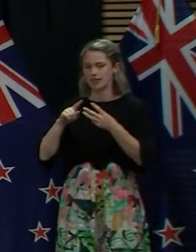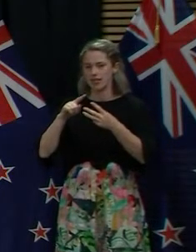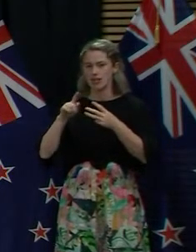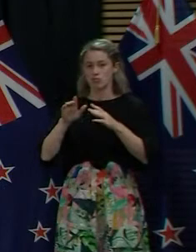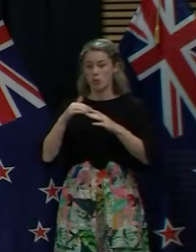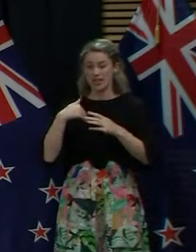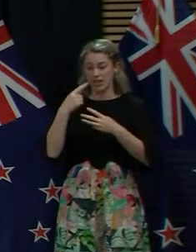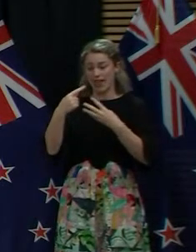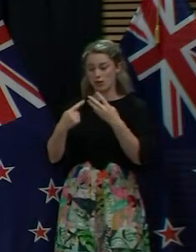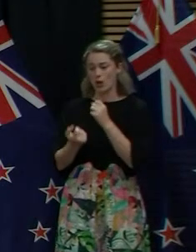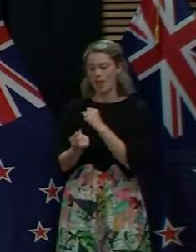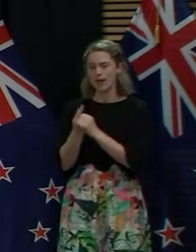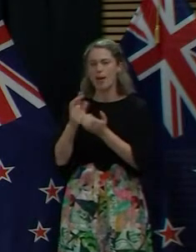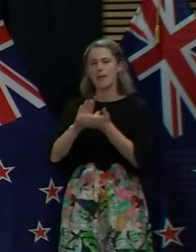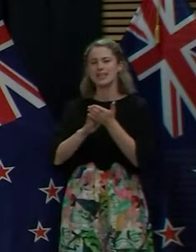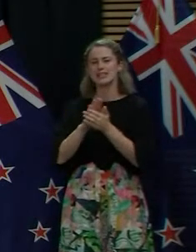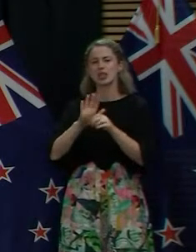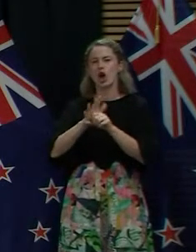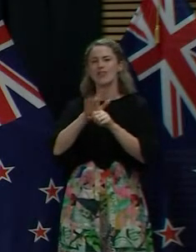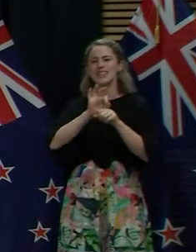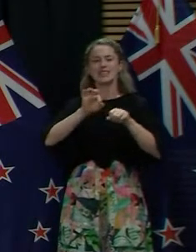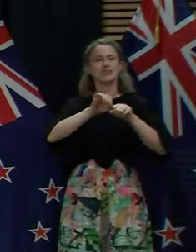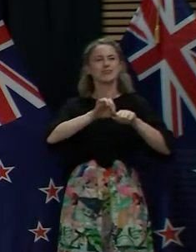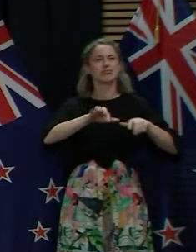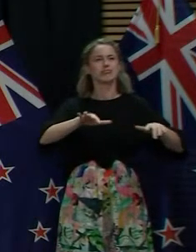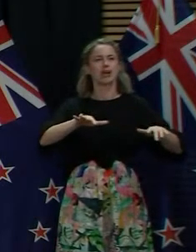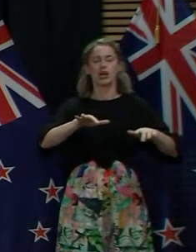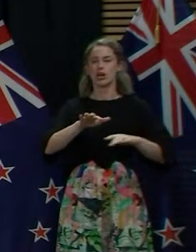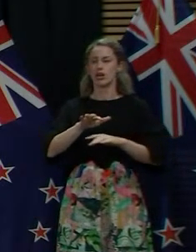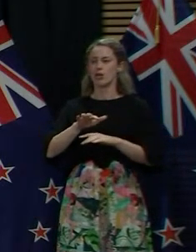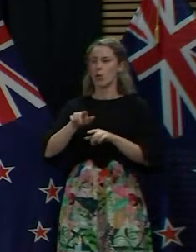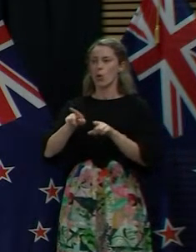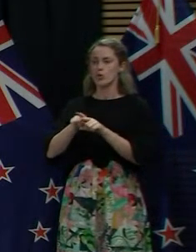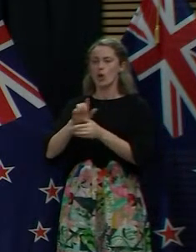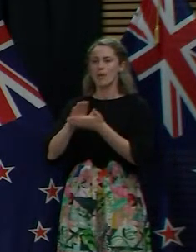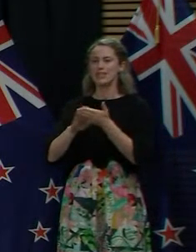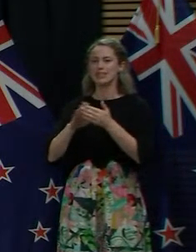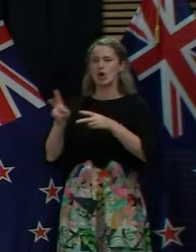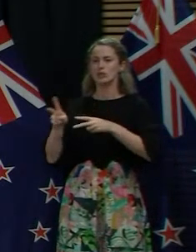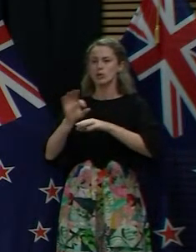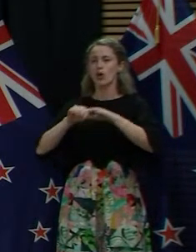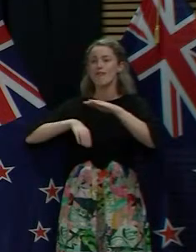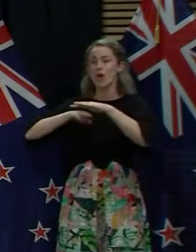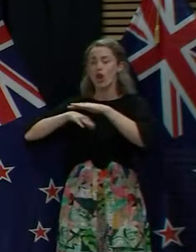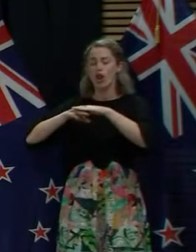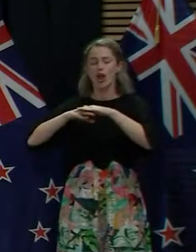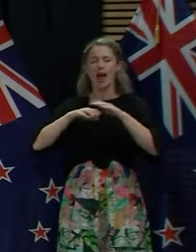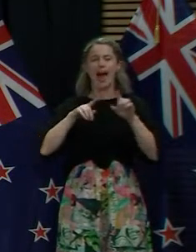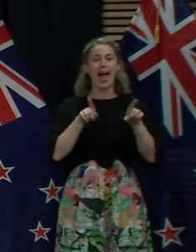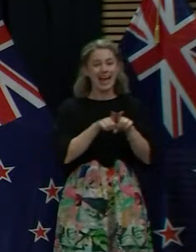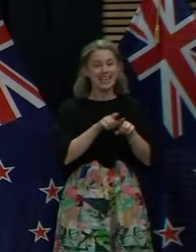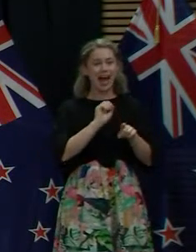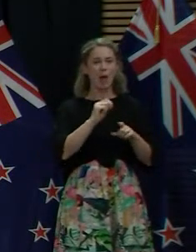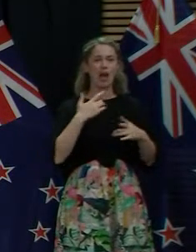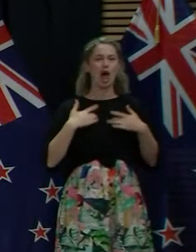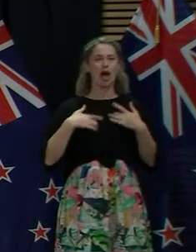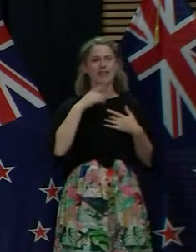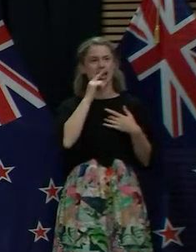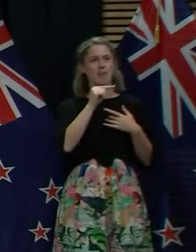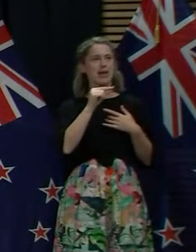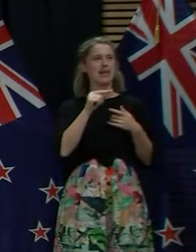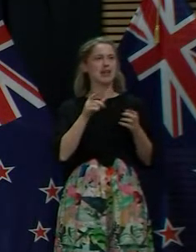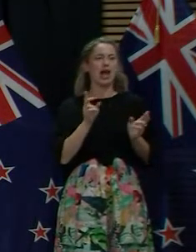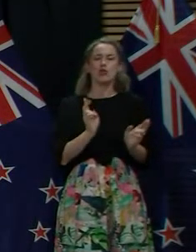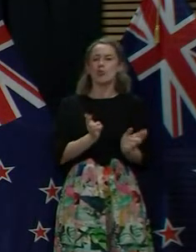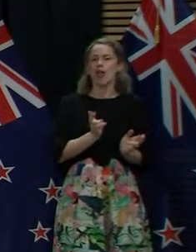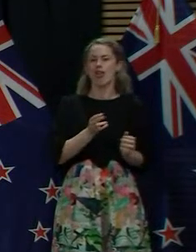level that is not just so that it doesn't impact on the health system, but it doesn't impact on our lives and livelihoods. Absolutely right.